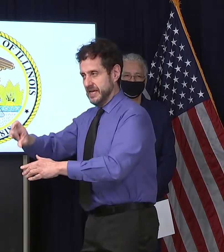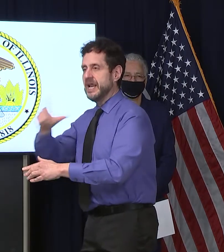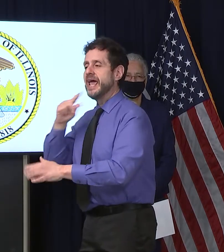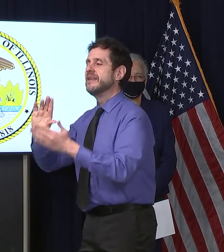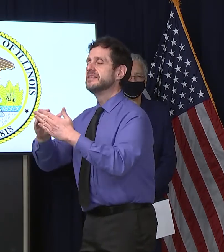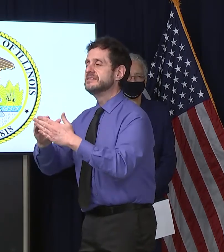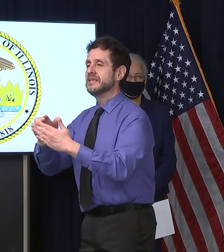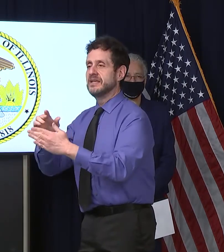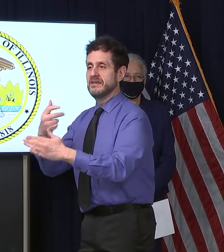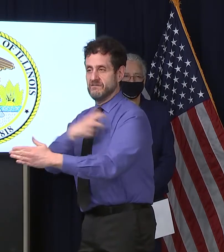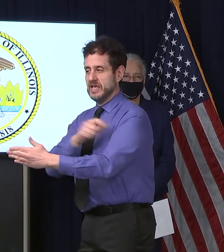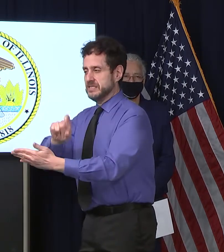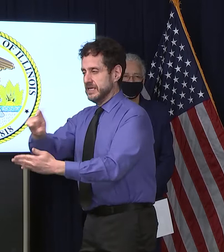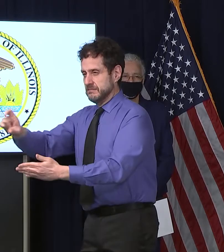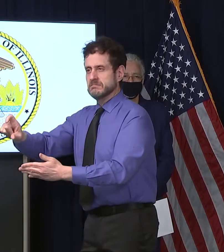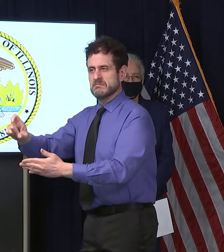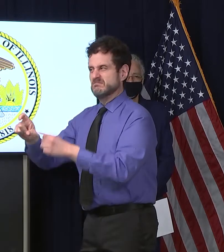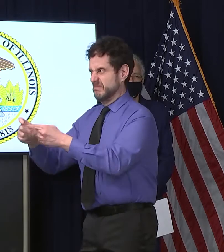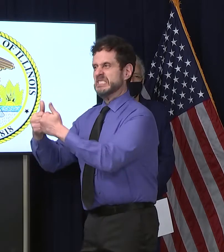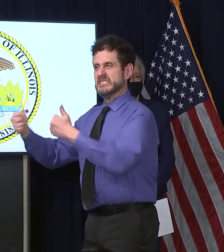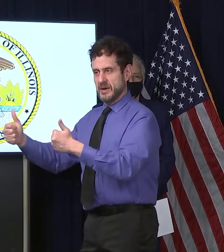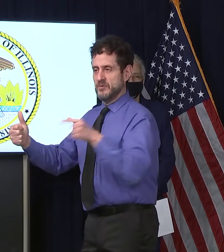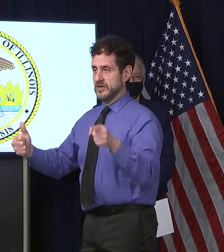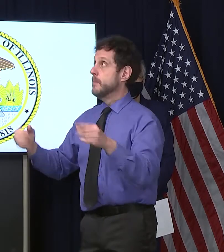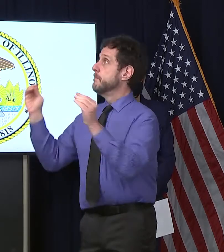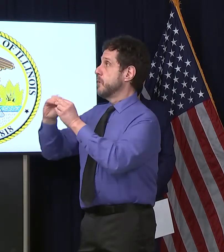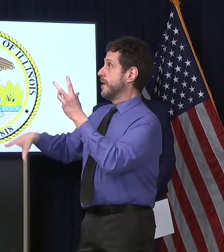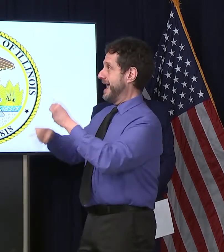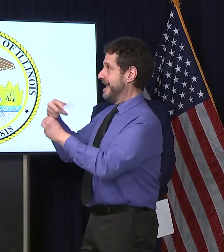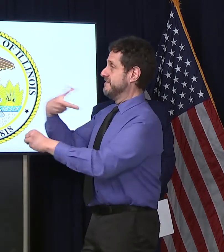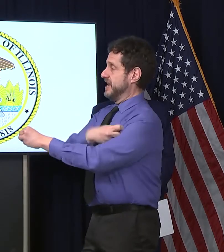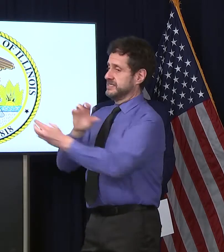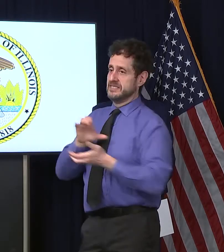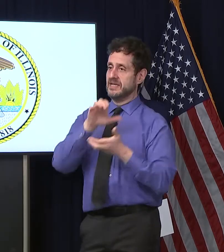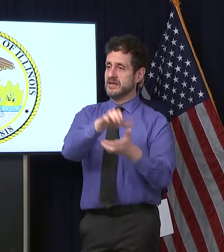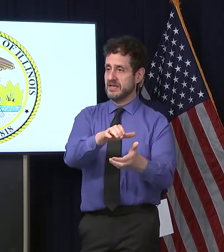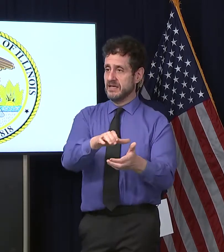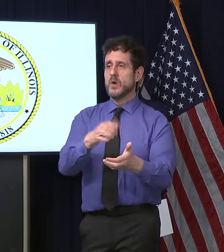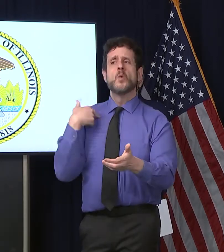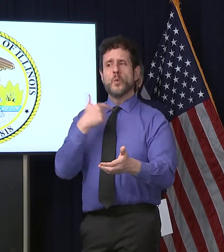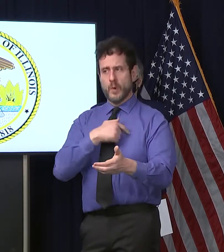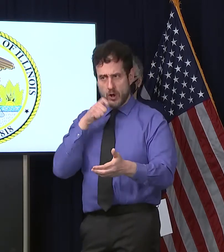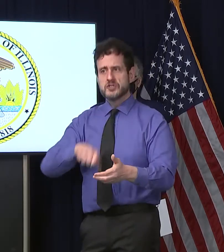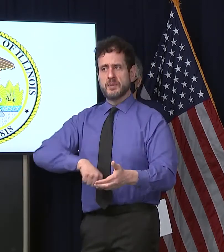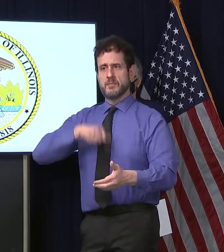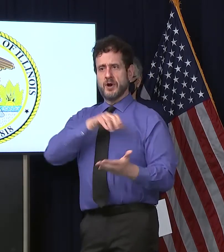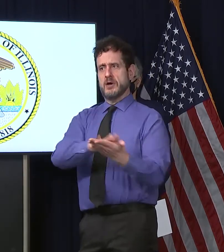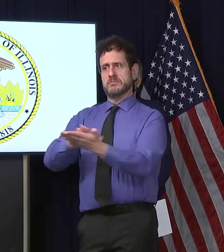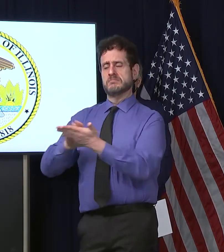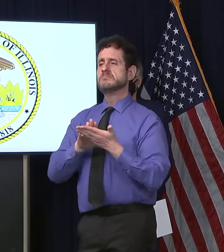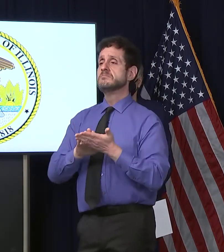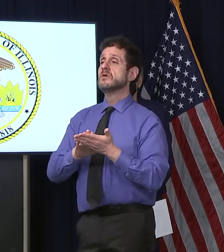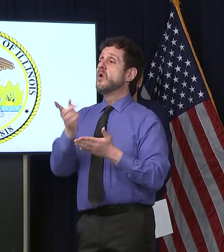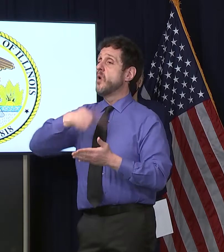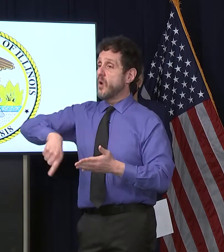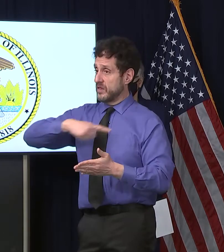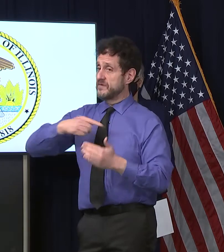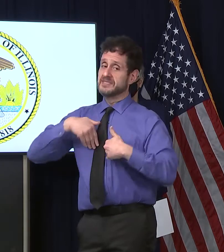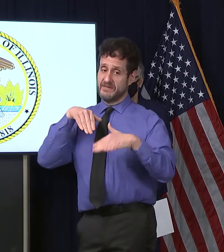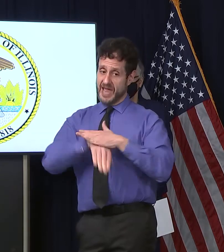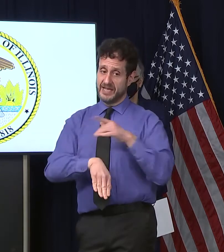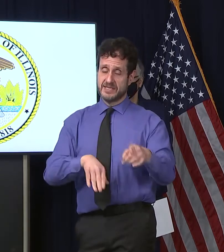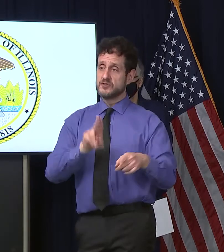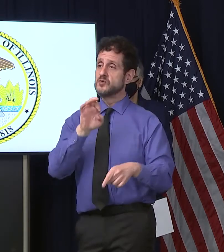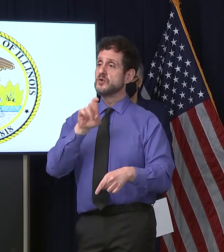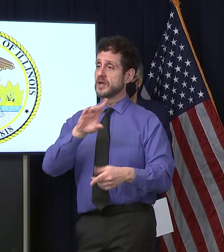should applaud. All of our state's residents will have access to the United Center, which will be open to expanded